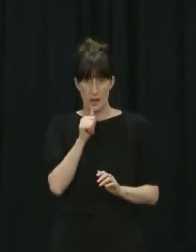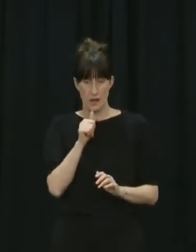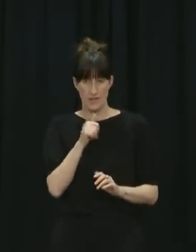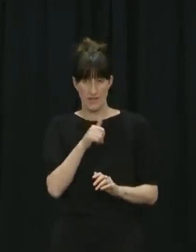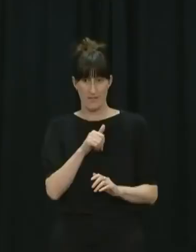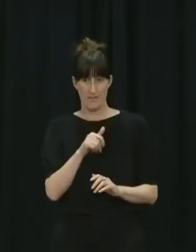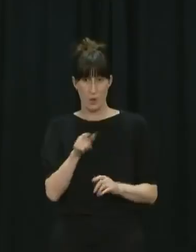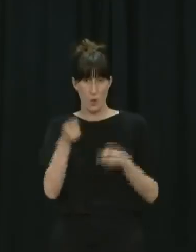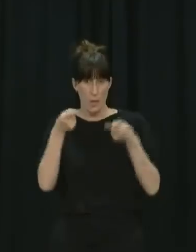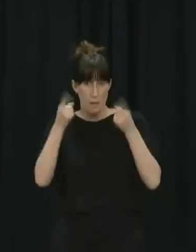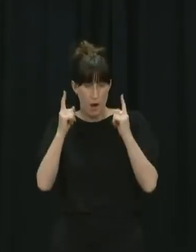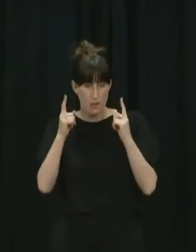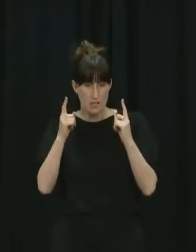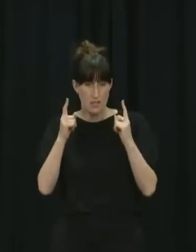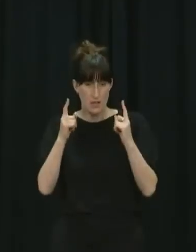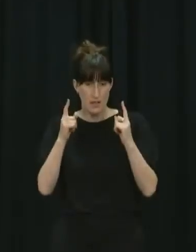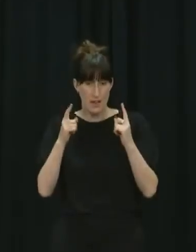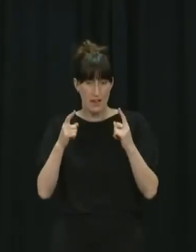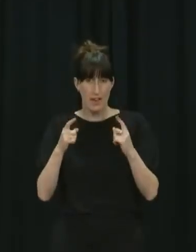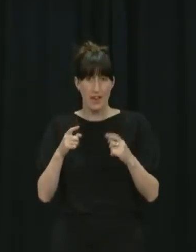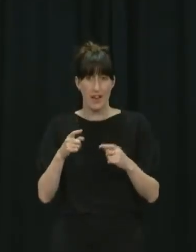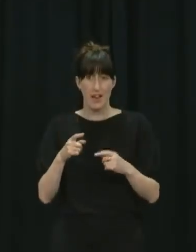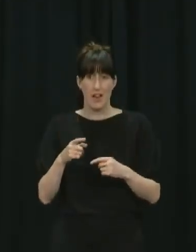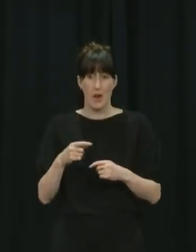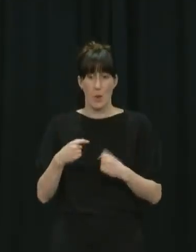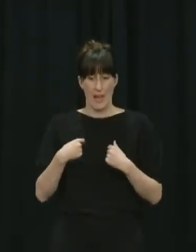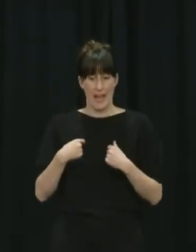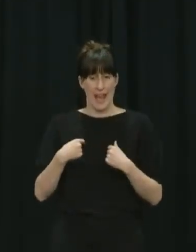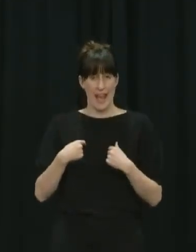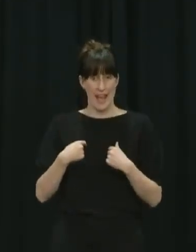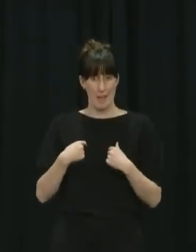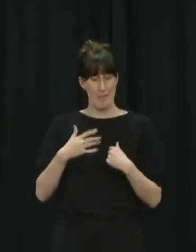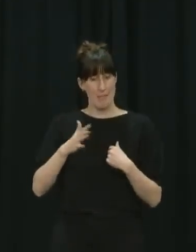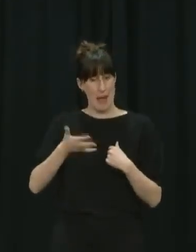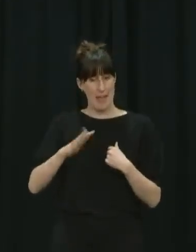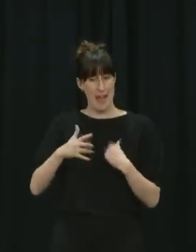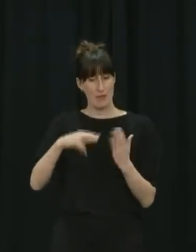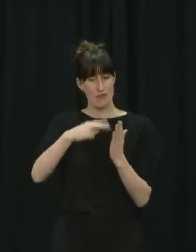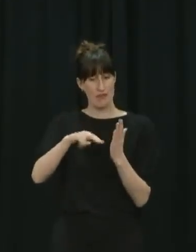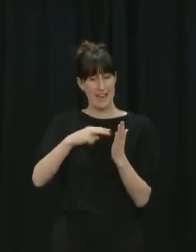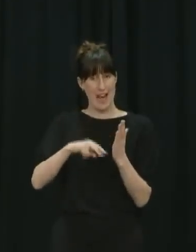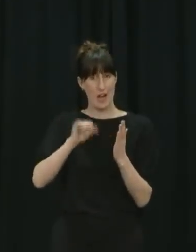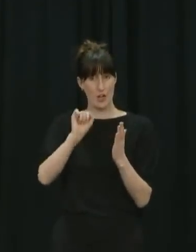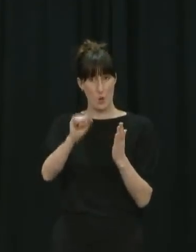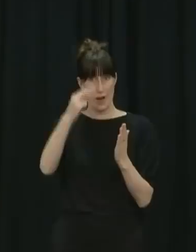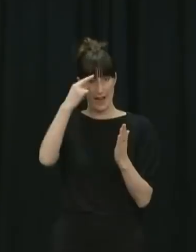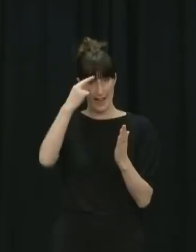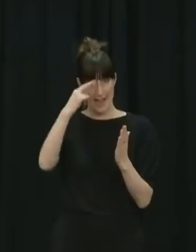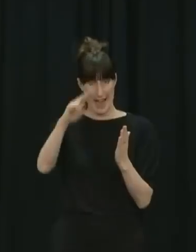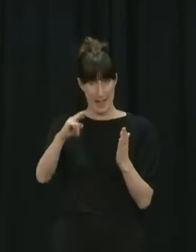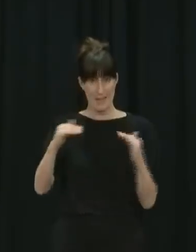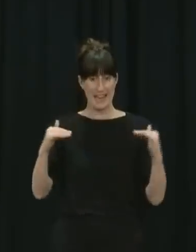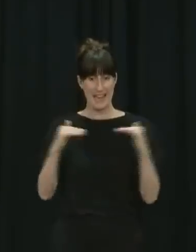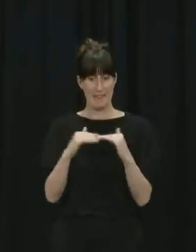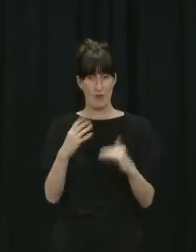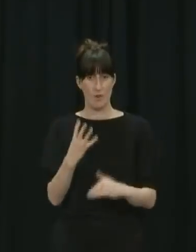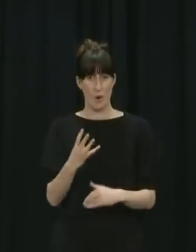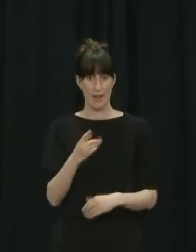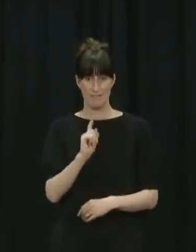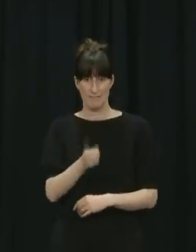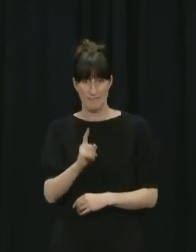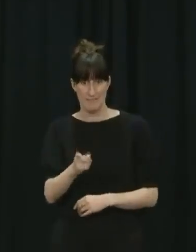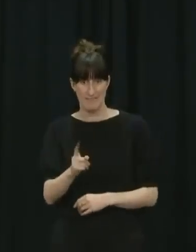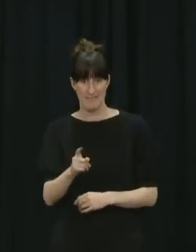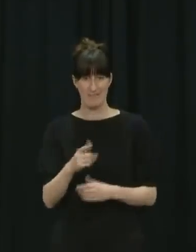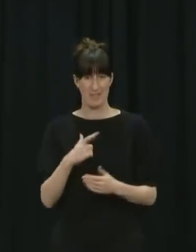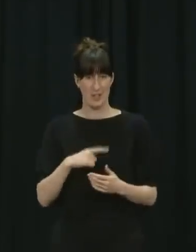want to be in a situation where we stand on this podium and read out your place of work during a level 4 lockdown because you unnecessarily